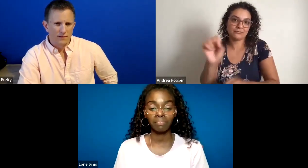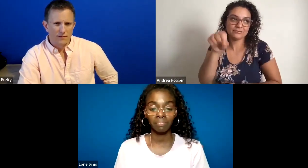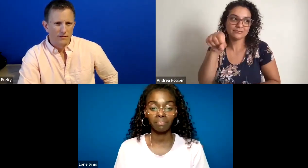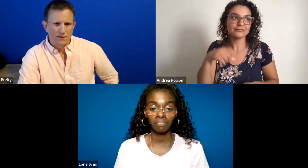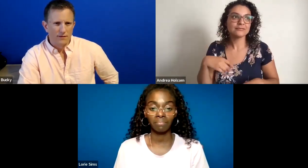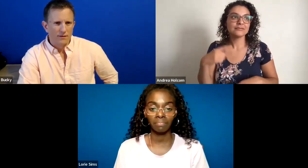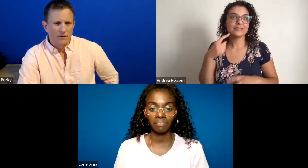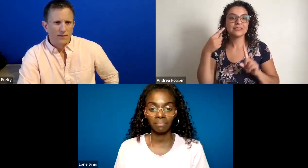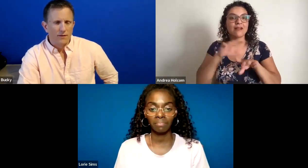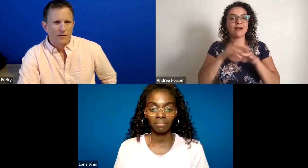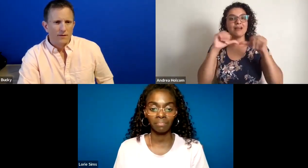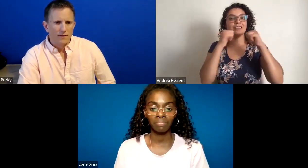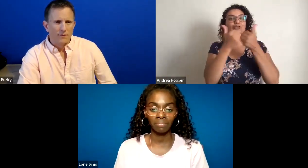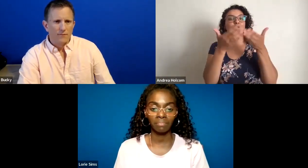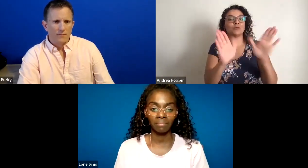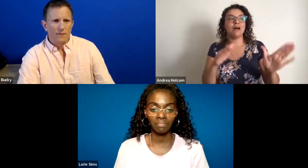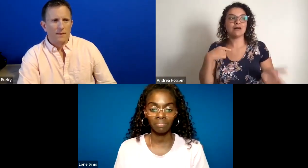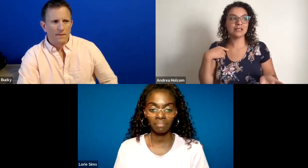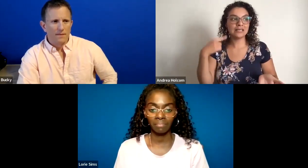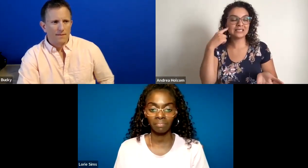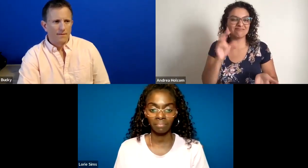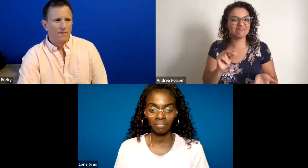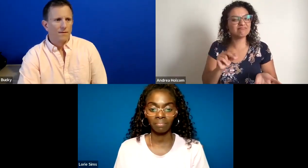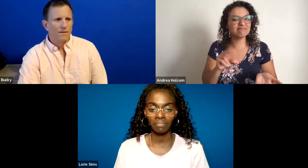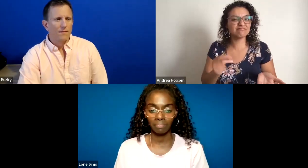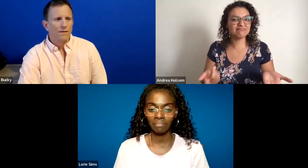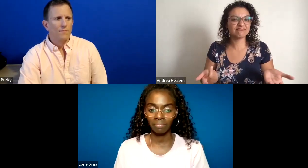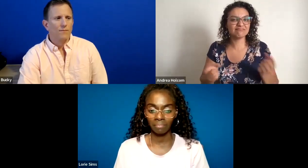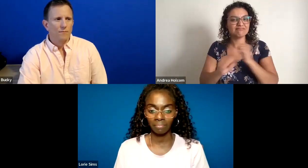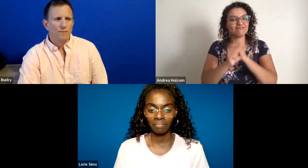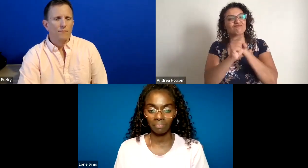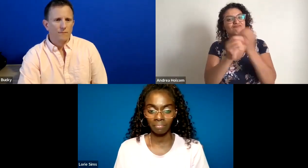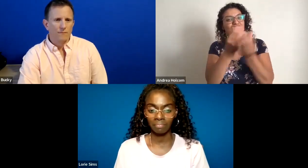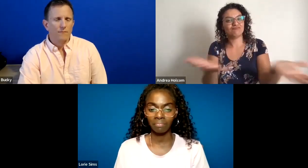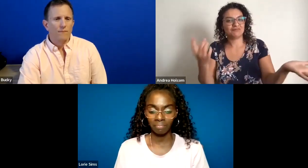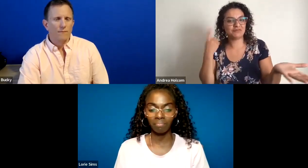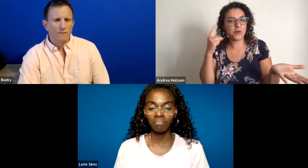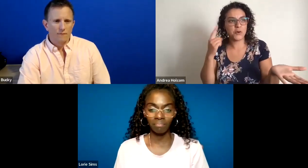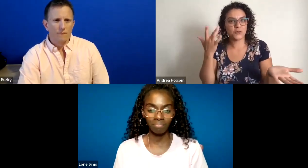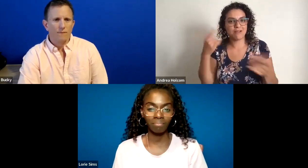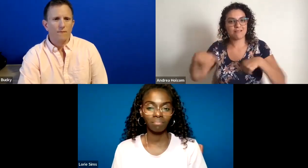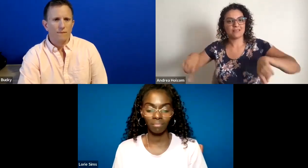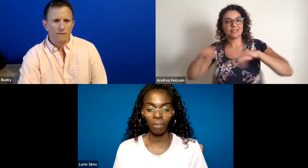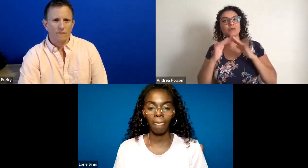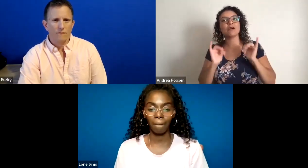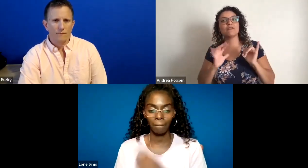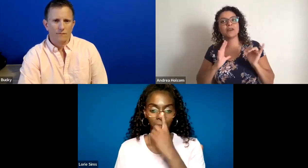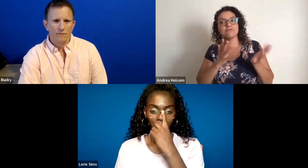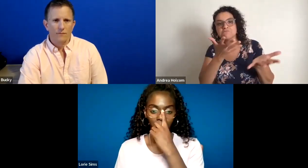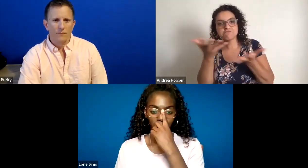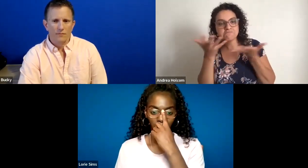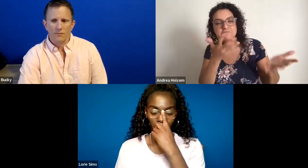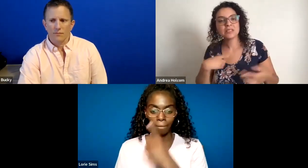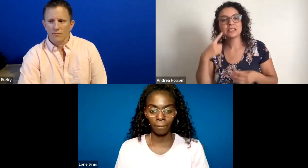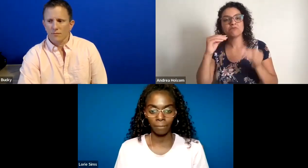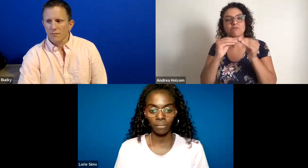always saying this and what they're doing. So Mallory brings up a good point. Agency-wide, do we need to advertise about that? And what would be the